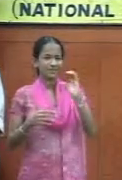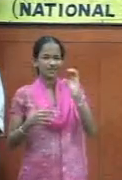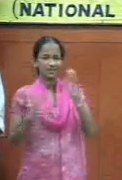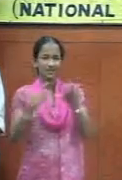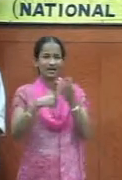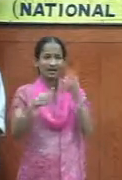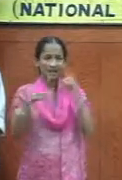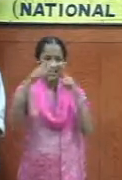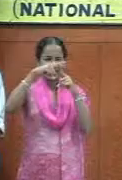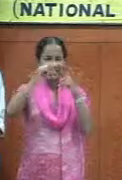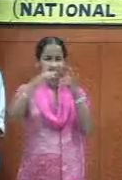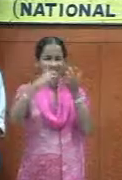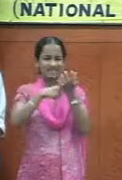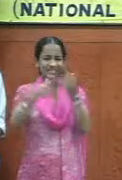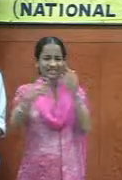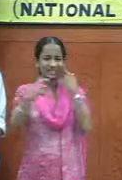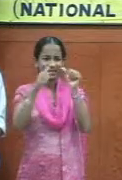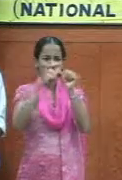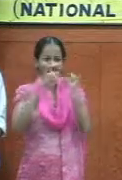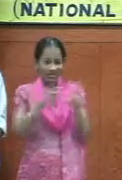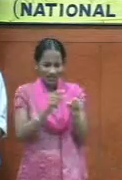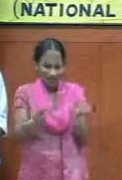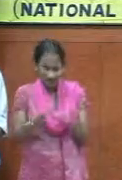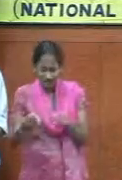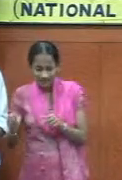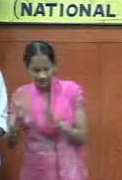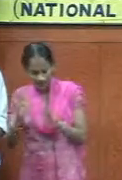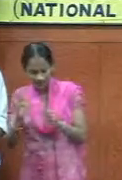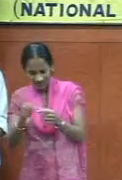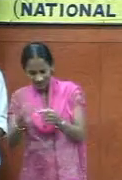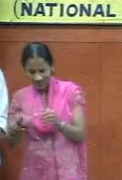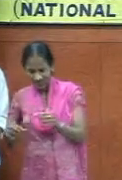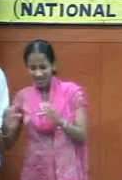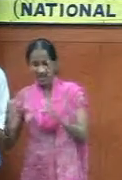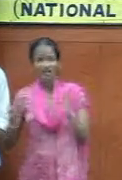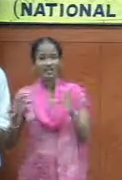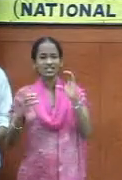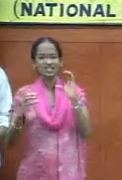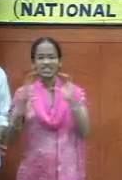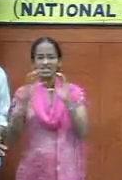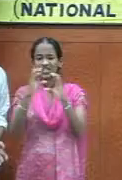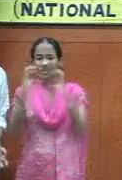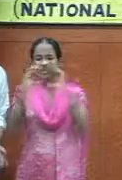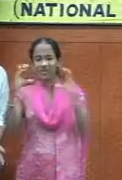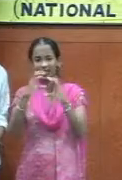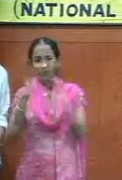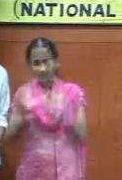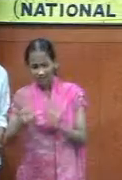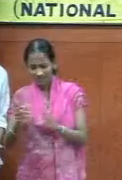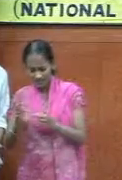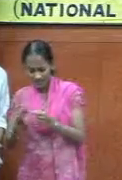thing, and simplest possible manner in which certificate should be issued, if you can do some exercise on